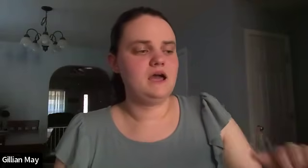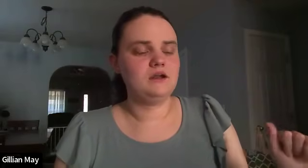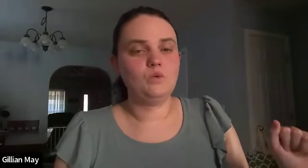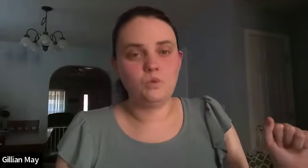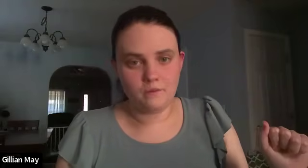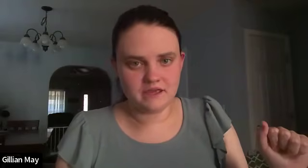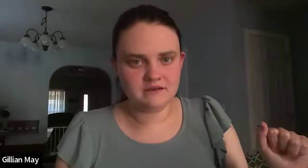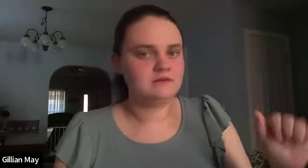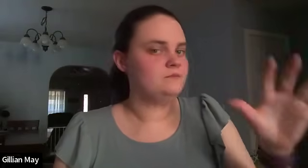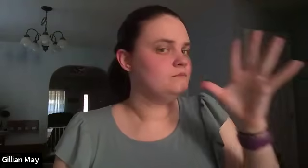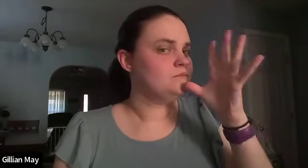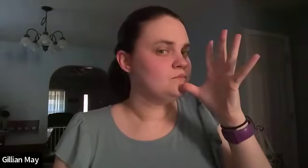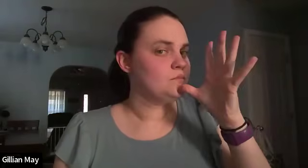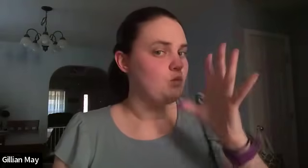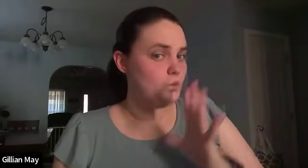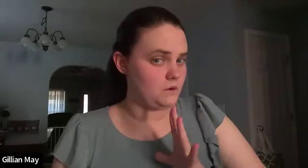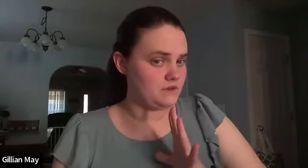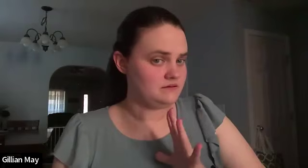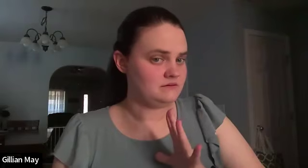had woman, woman,